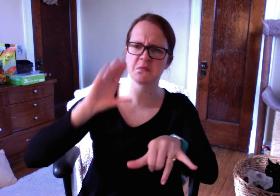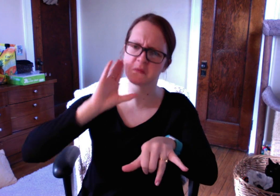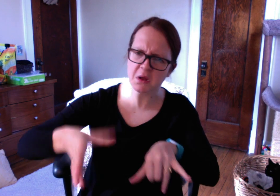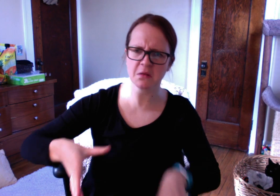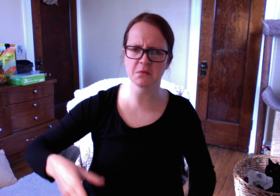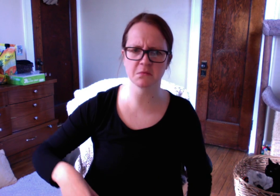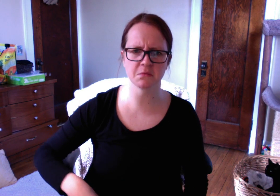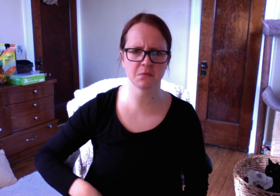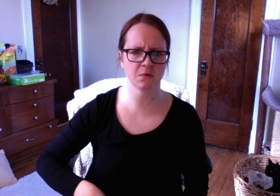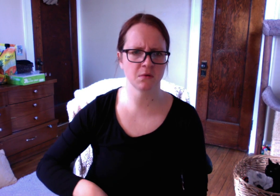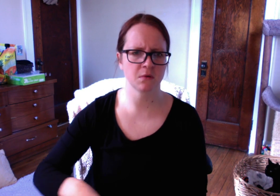Humph!